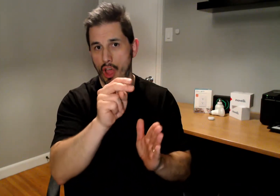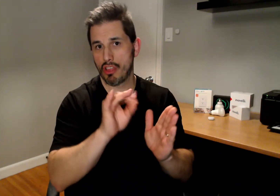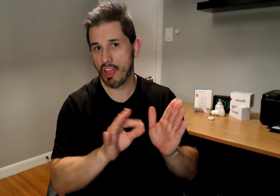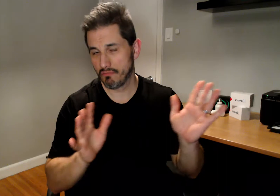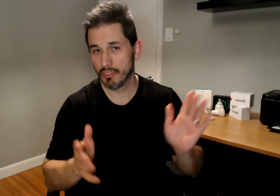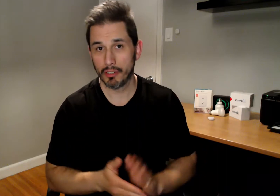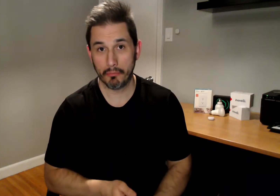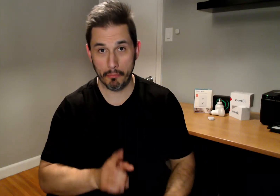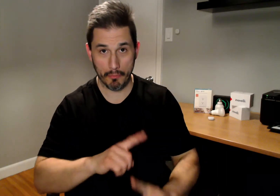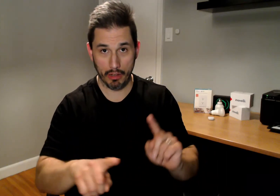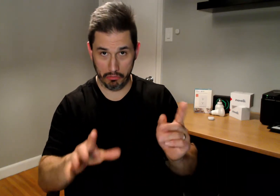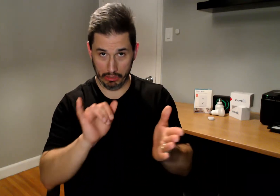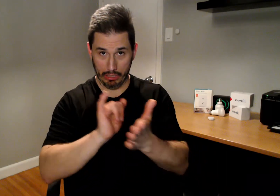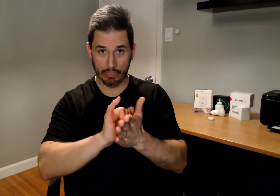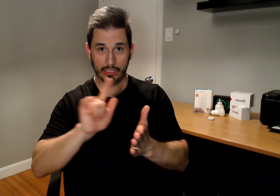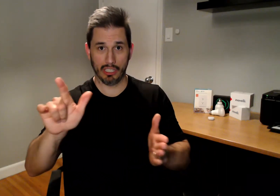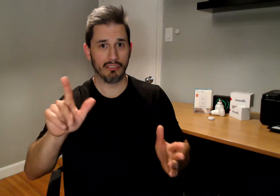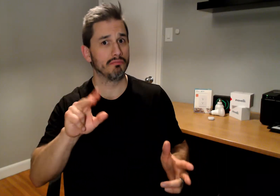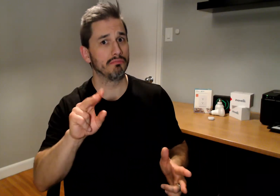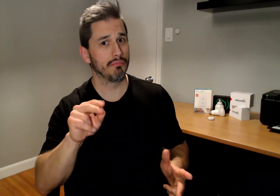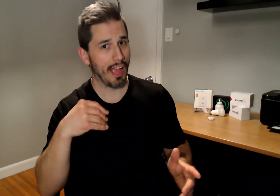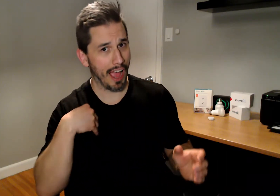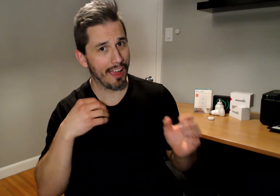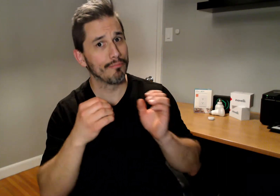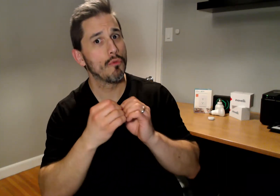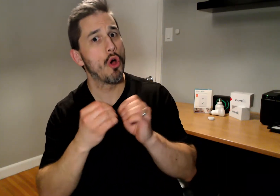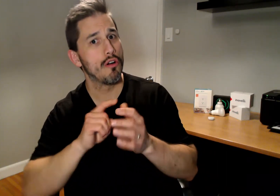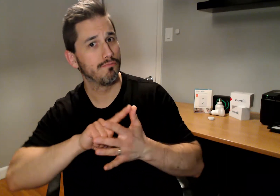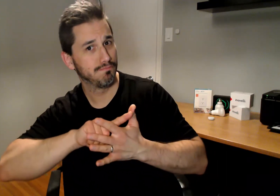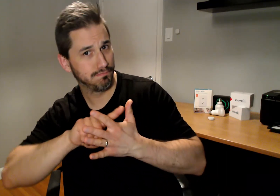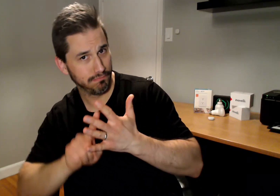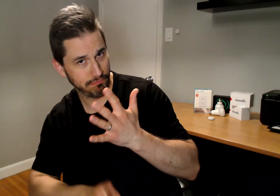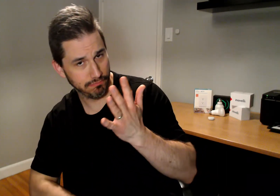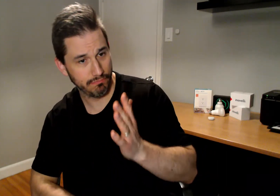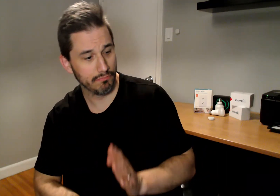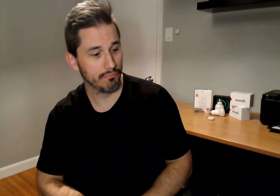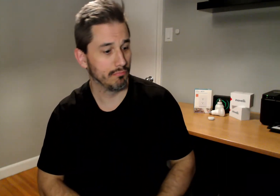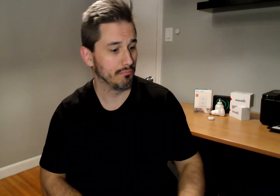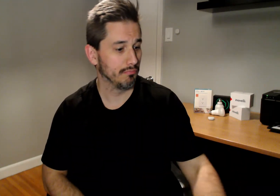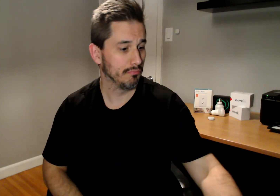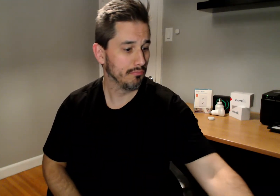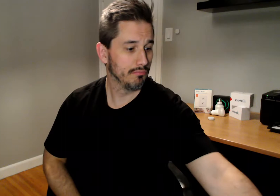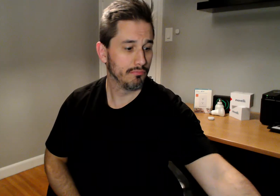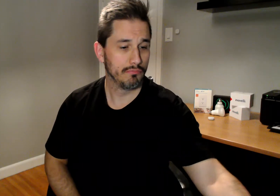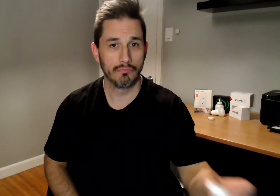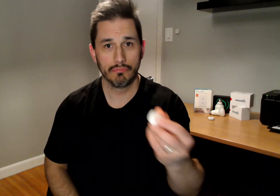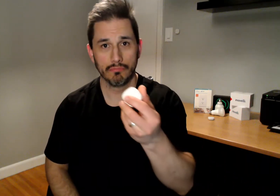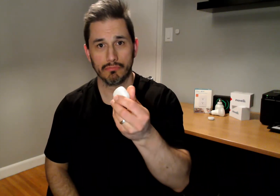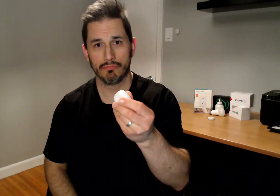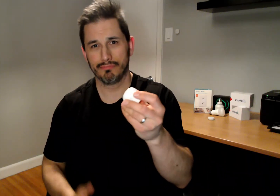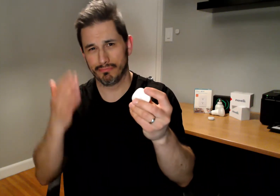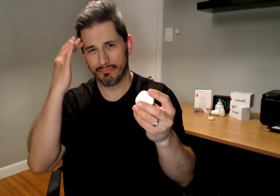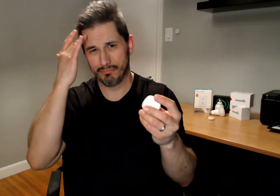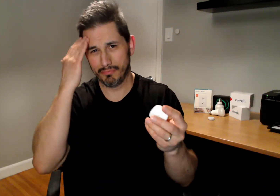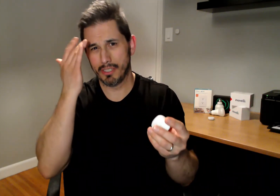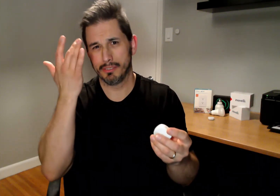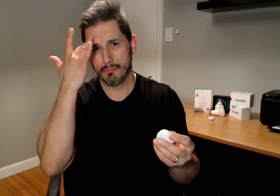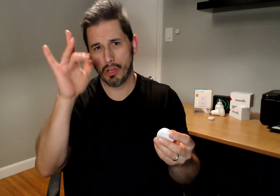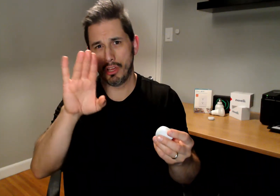So I've gone over regular on and off functions for this smart switch. However, it has much more than that. If we take a look at a smart